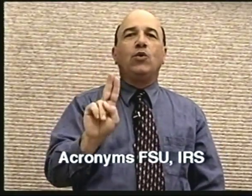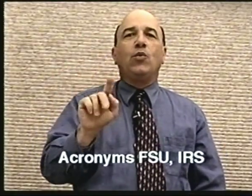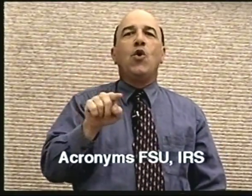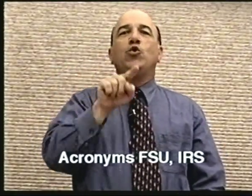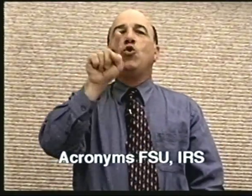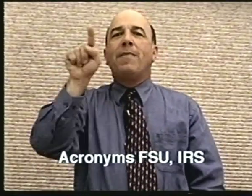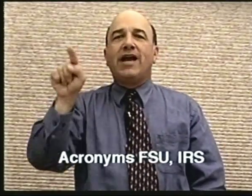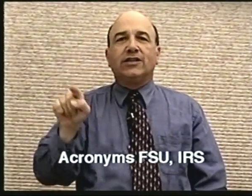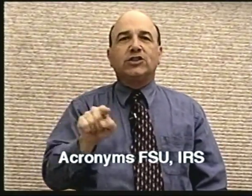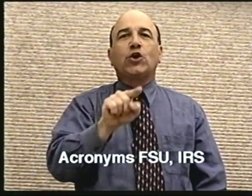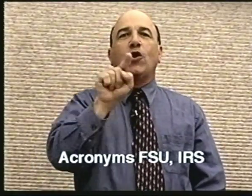FSU, you make a circle,